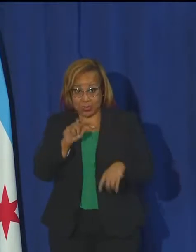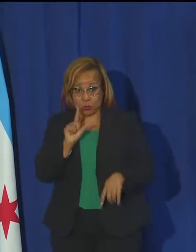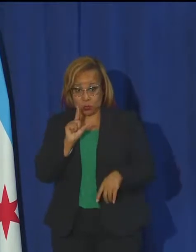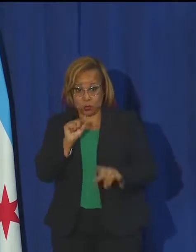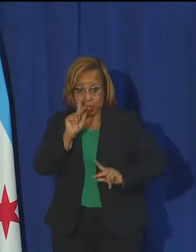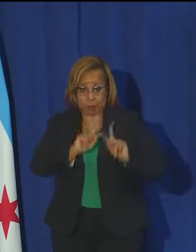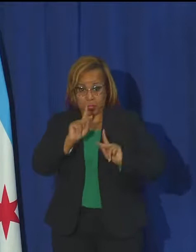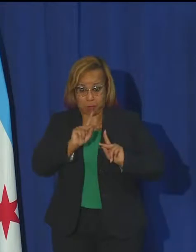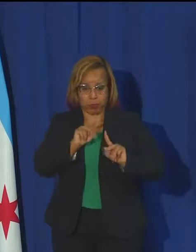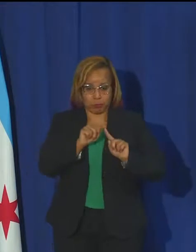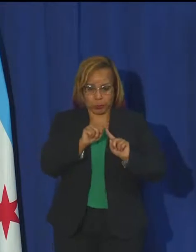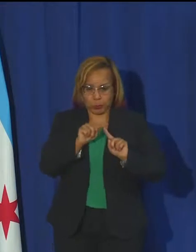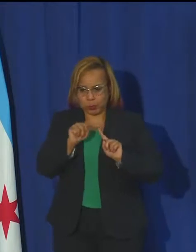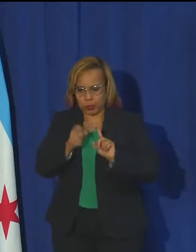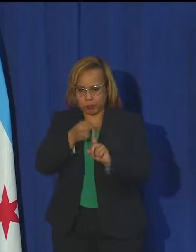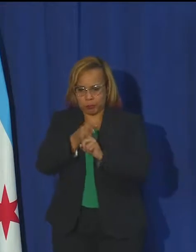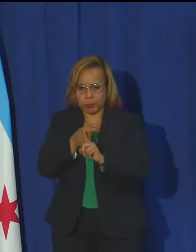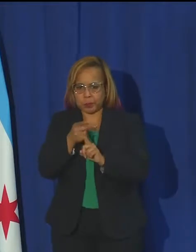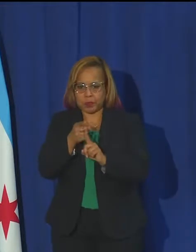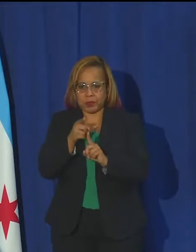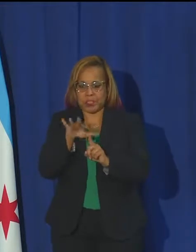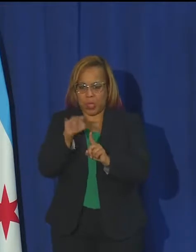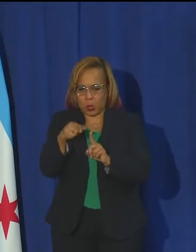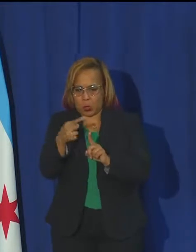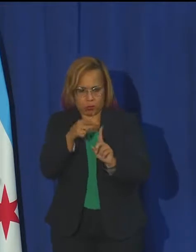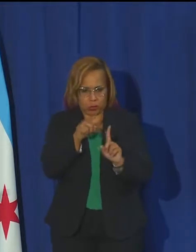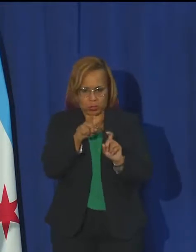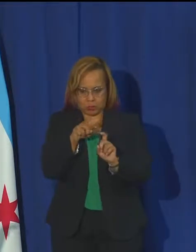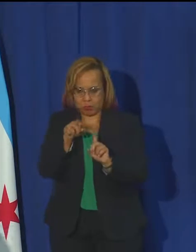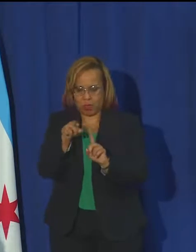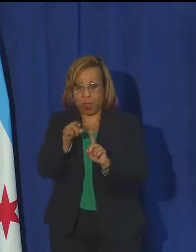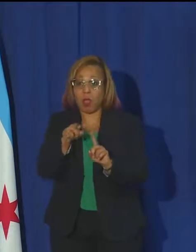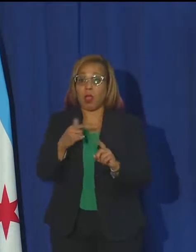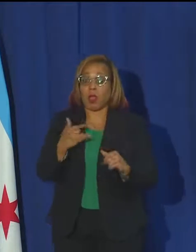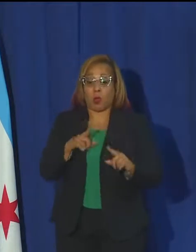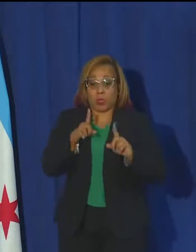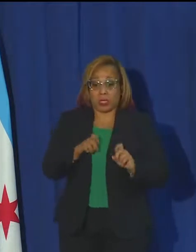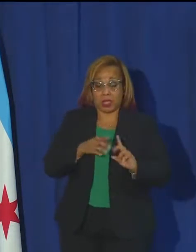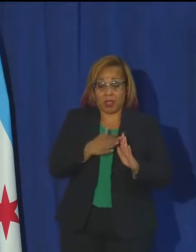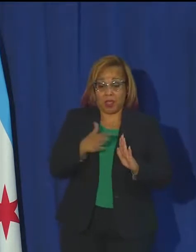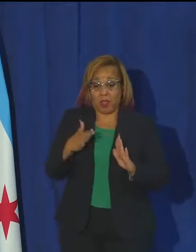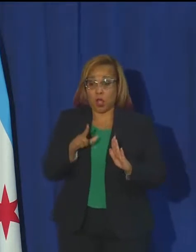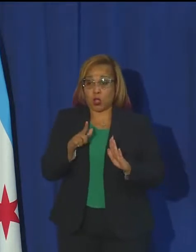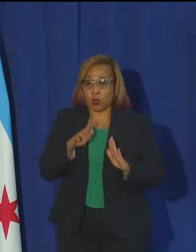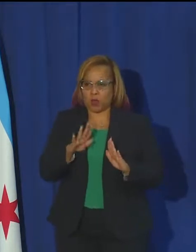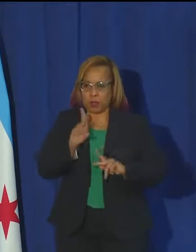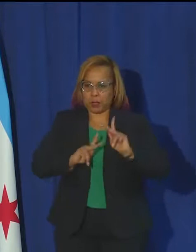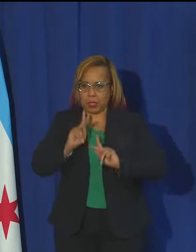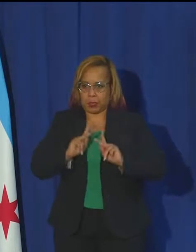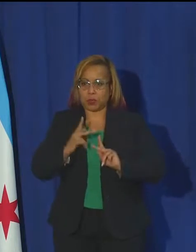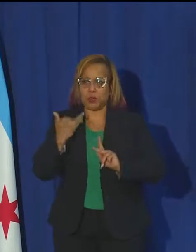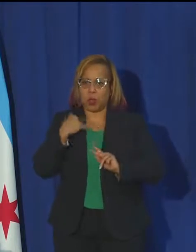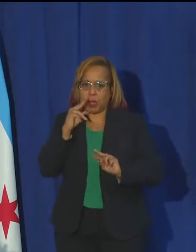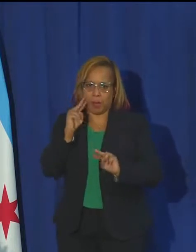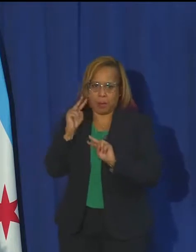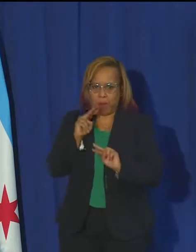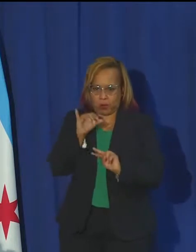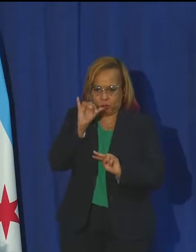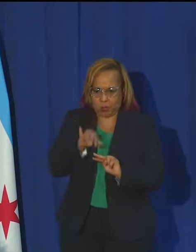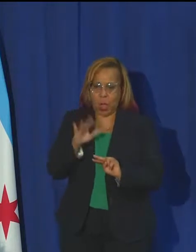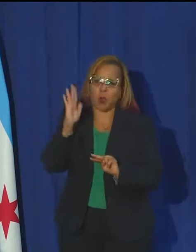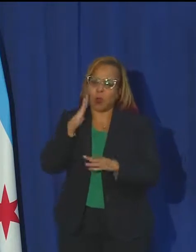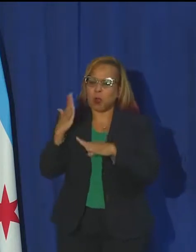20 people to find an average case, to find one case, to testing 24 people. So we continue to monitor that.